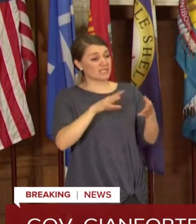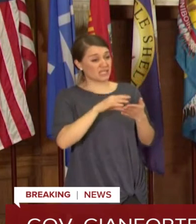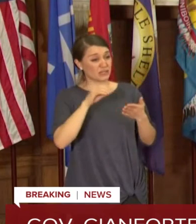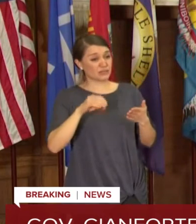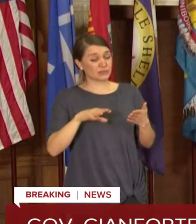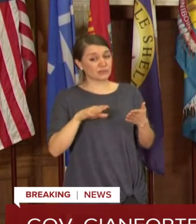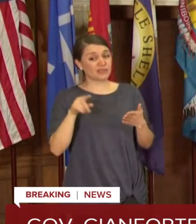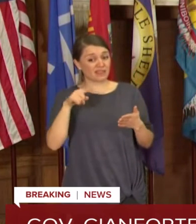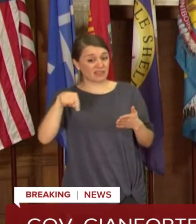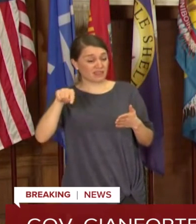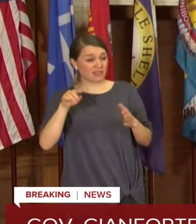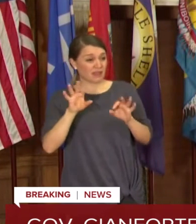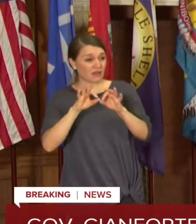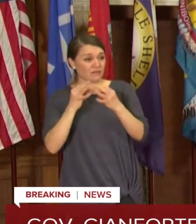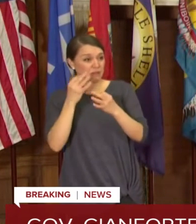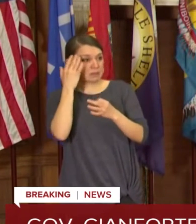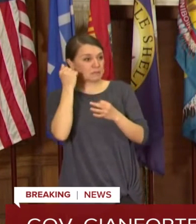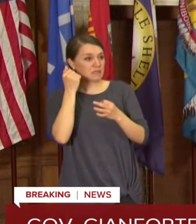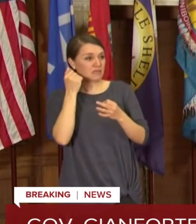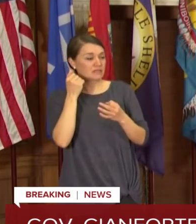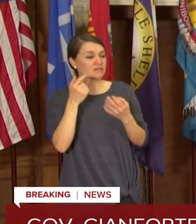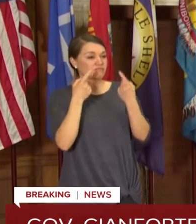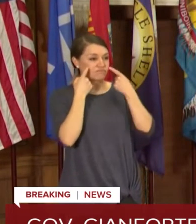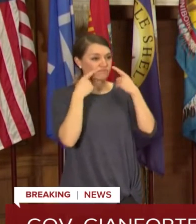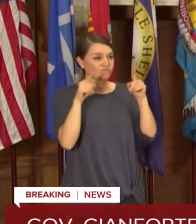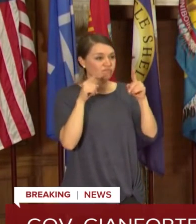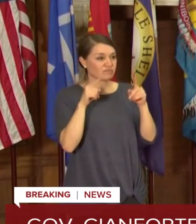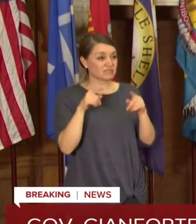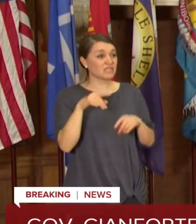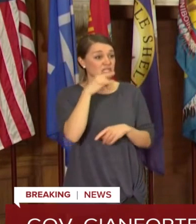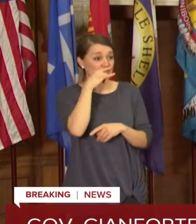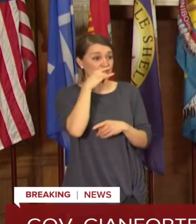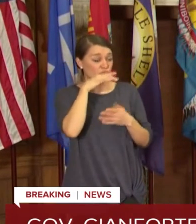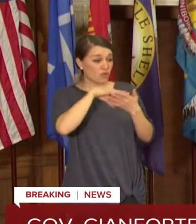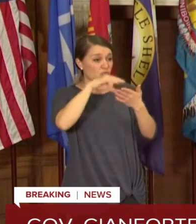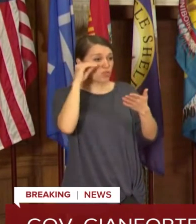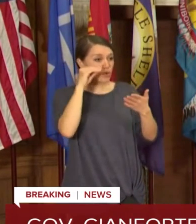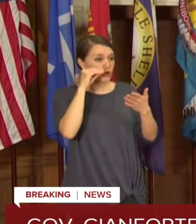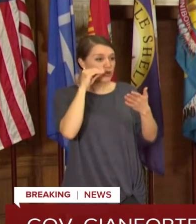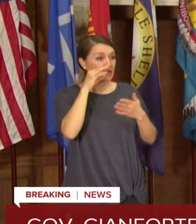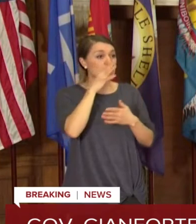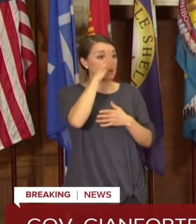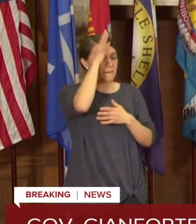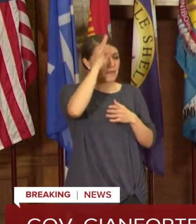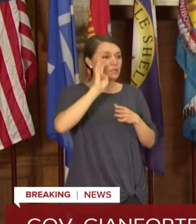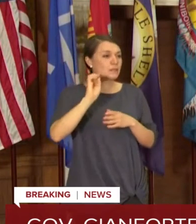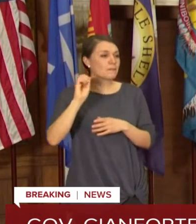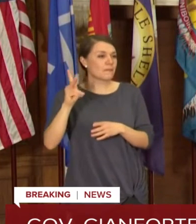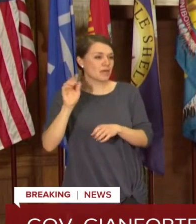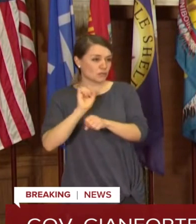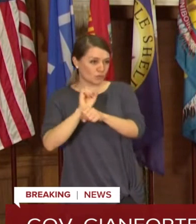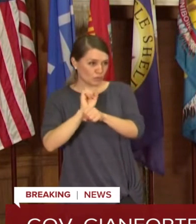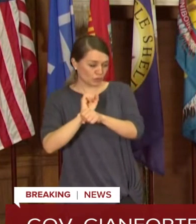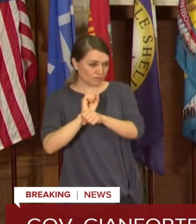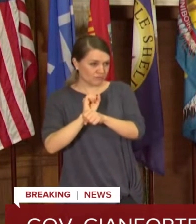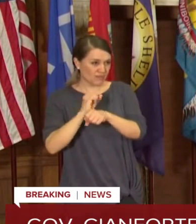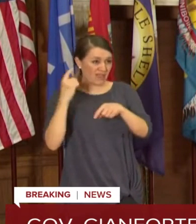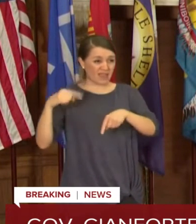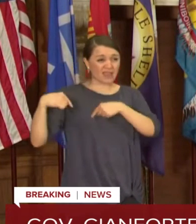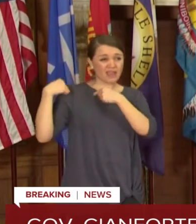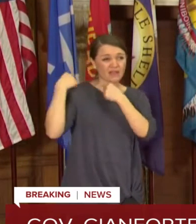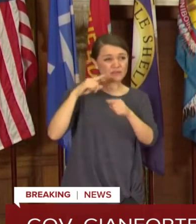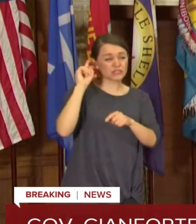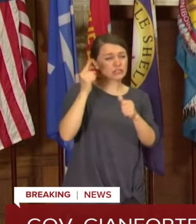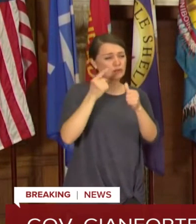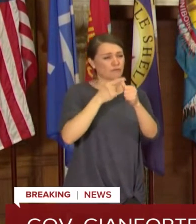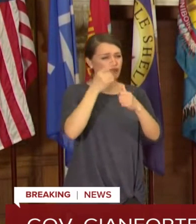families because they're better off. Kids are learning and parents are back to work. Since that first case nearly a